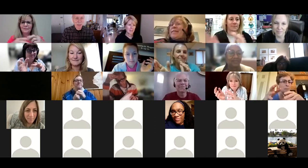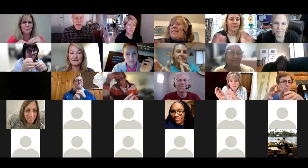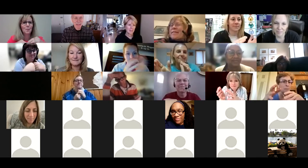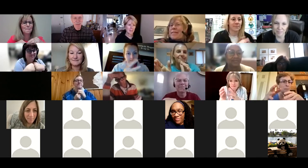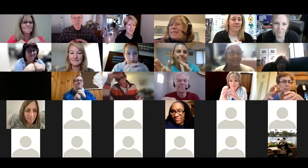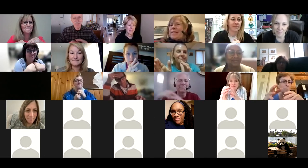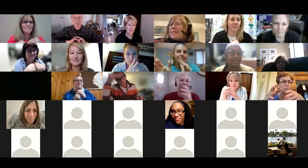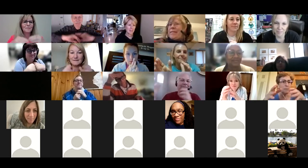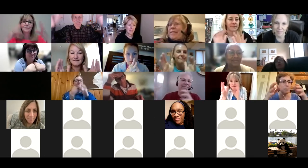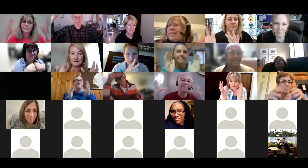body.